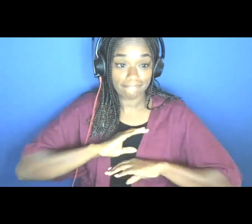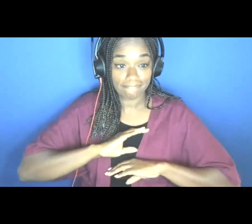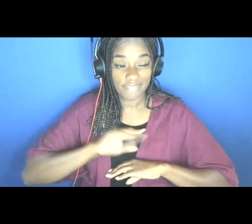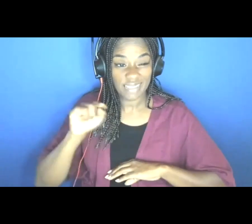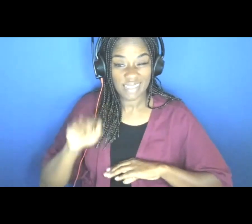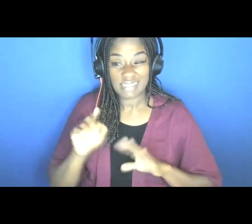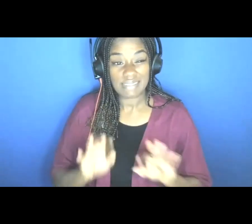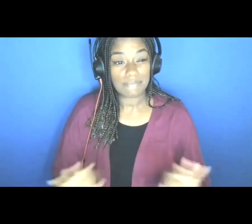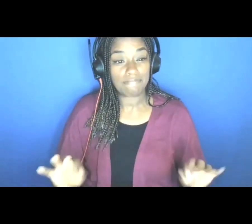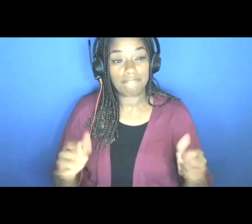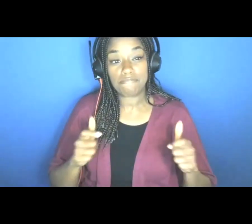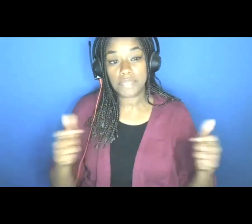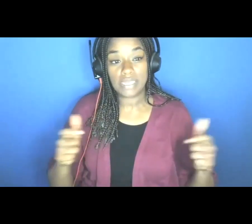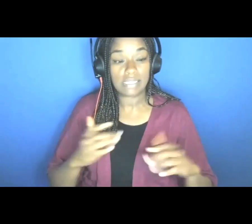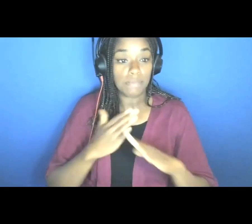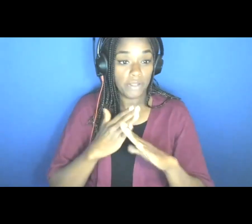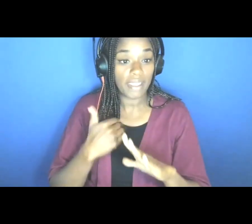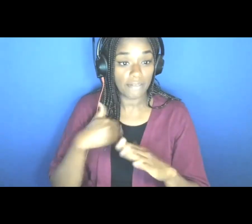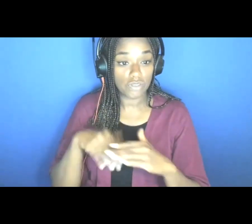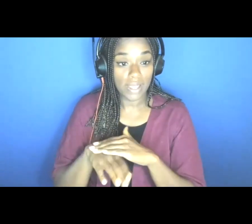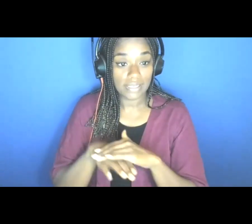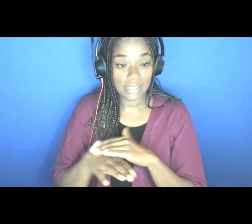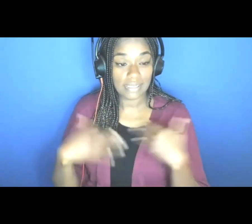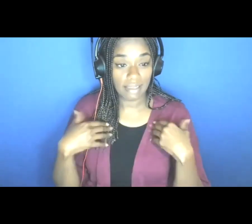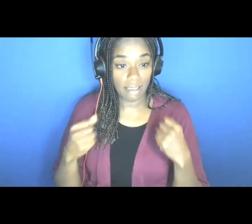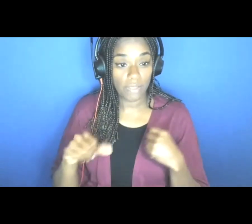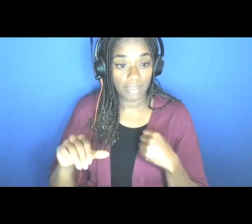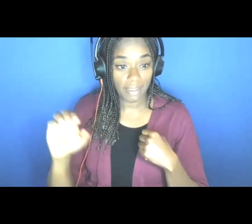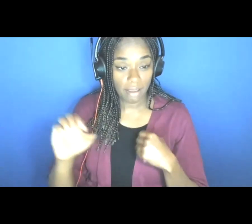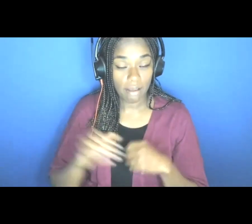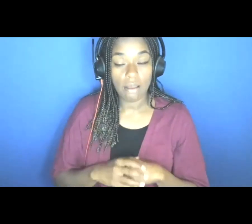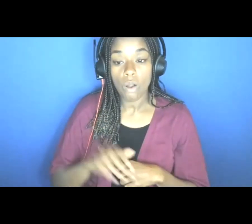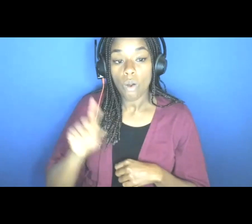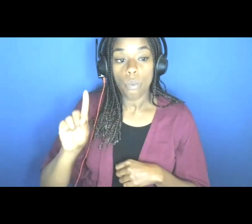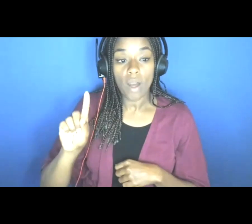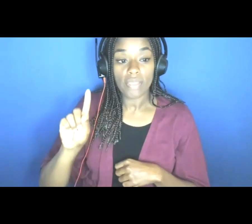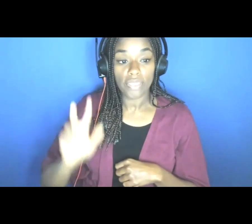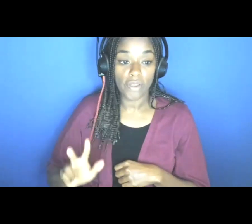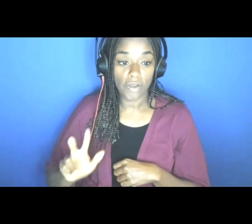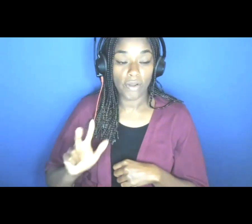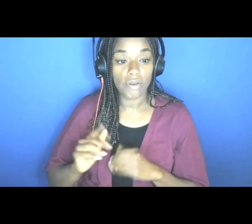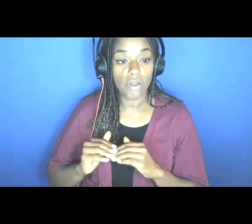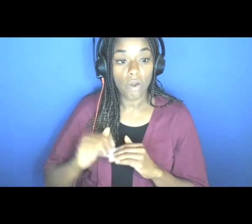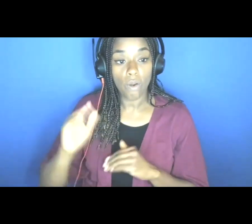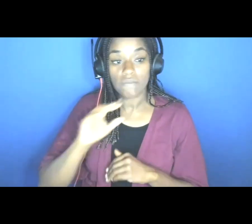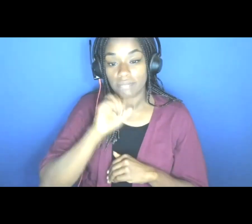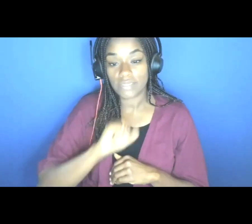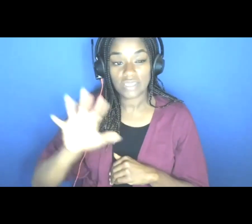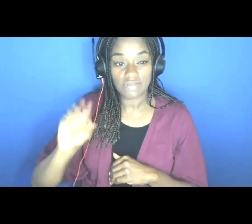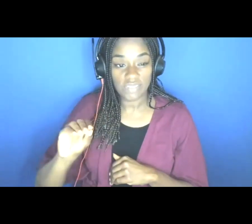in terms of accessing healthcare. And a third, over the age of 50, live at or